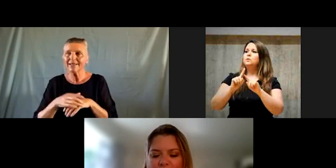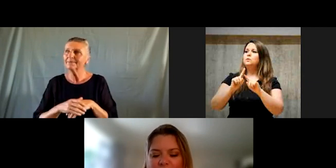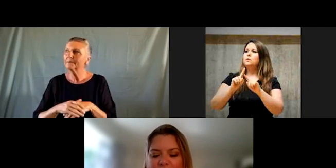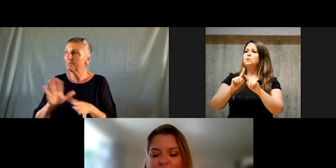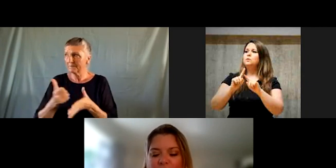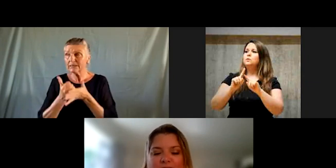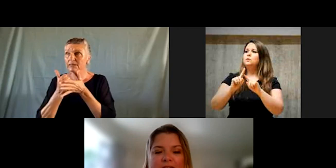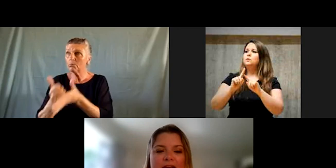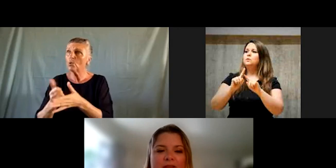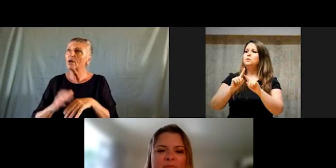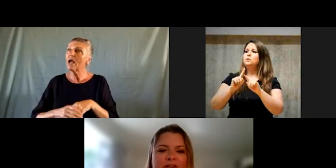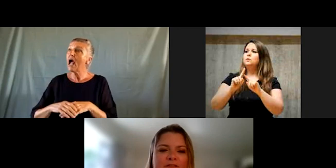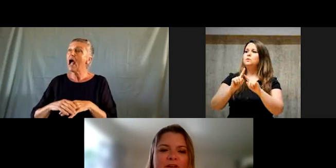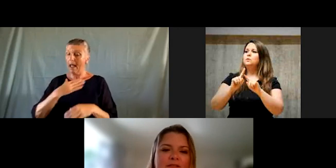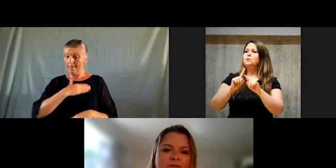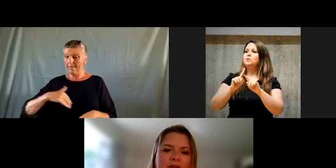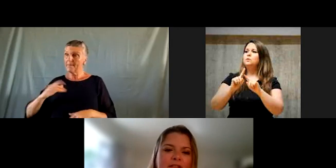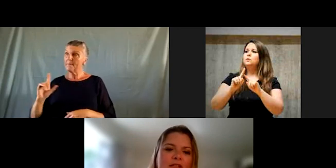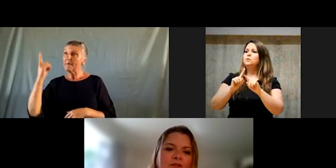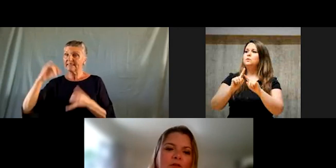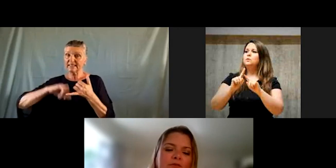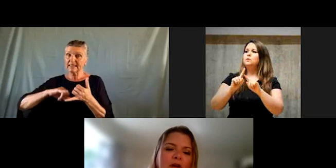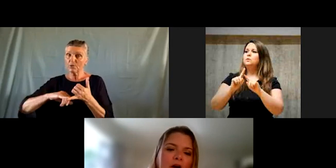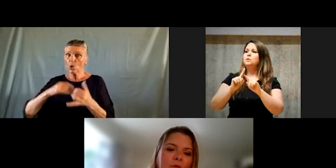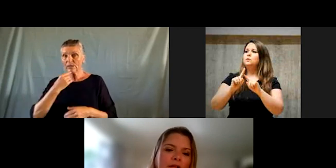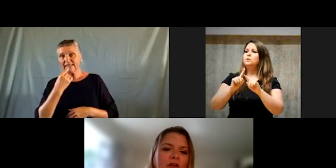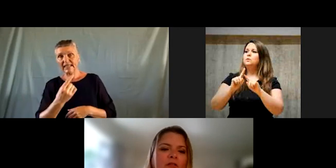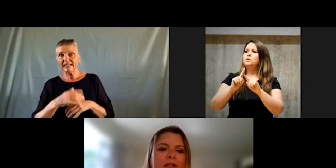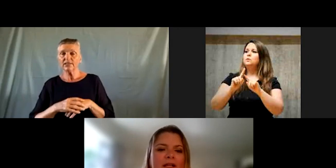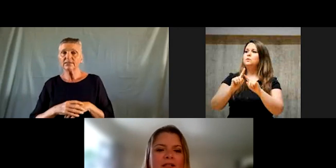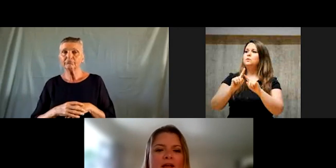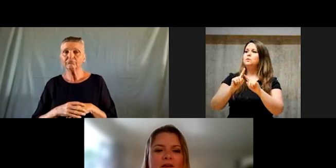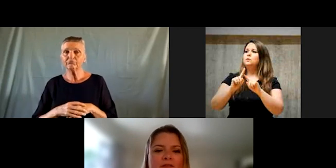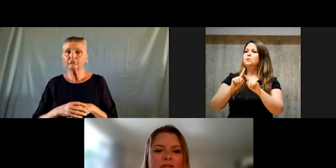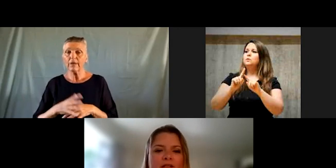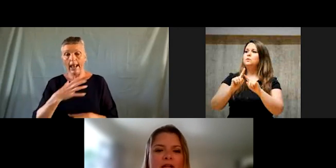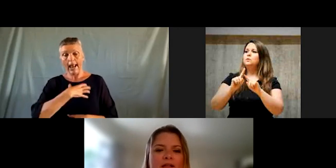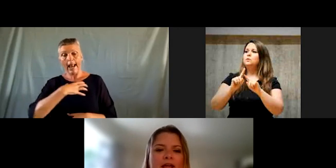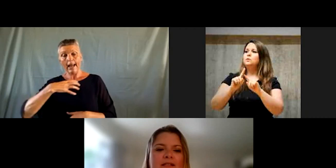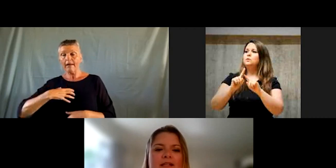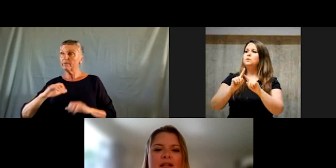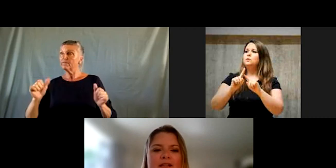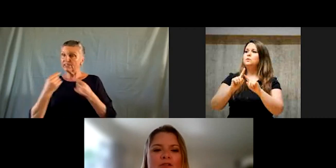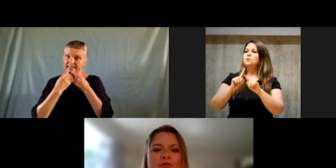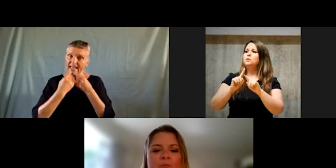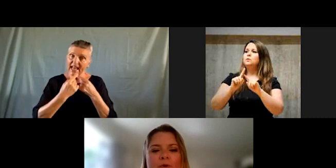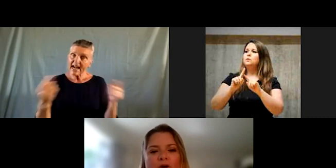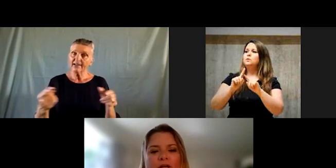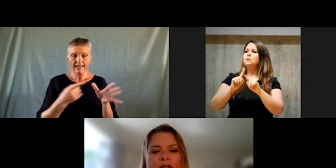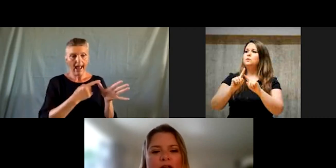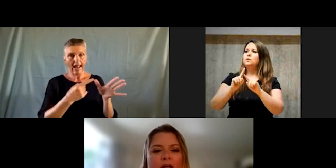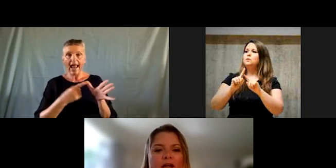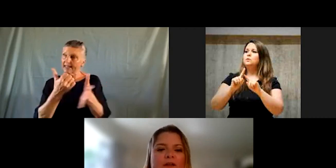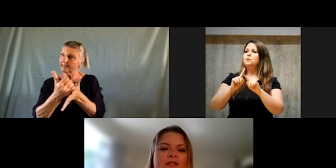And Cepoloni said that there are many facets of what government has announced, the Access Alliance don't